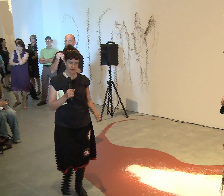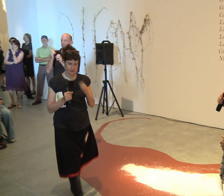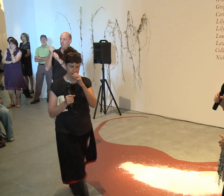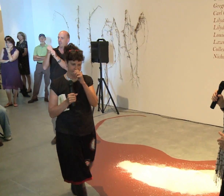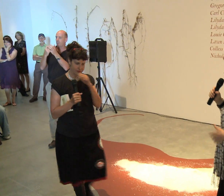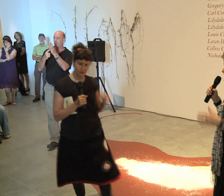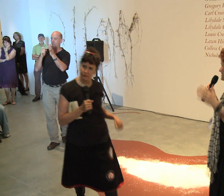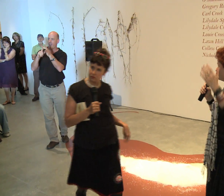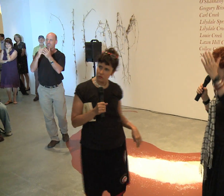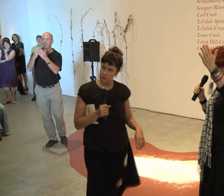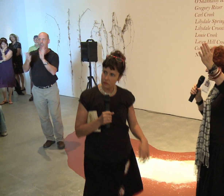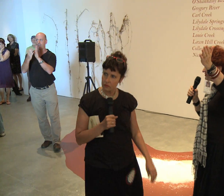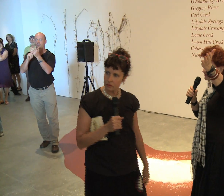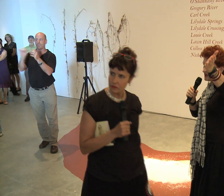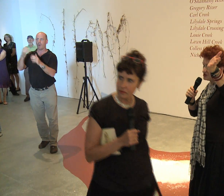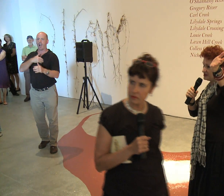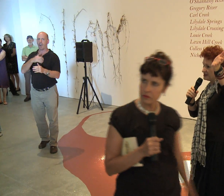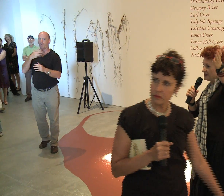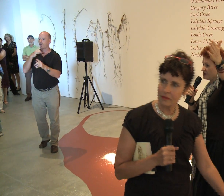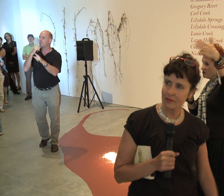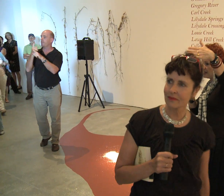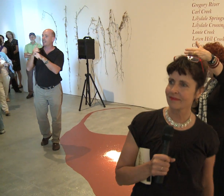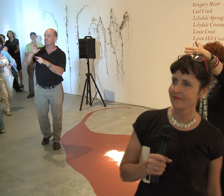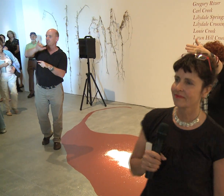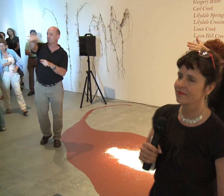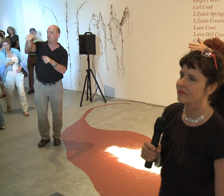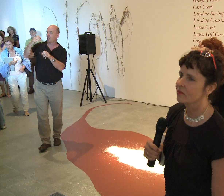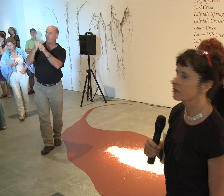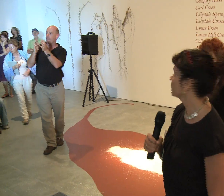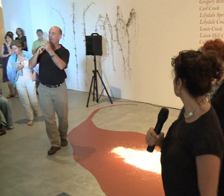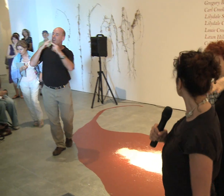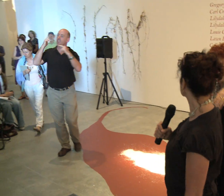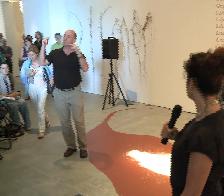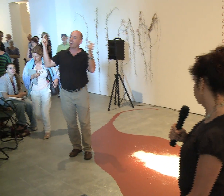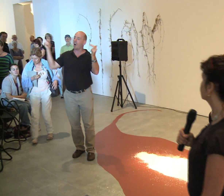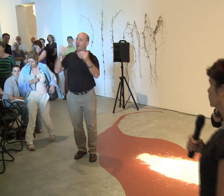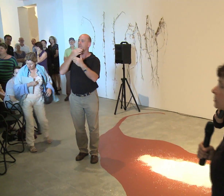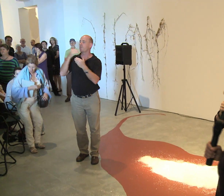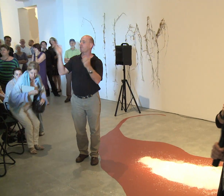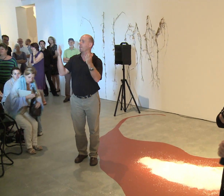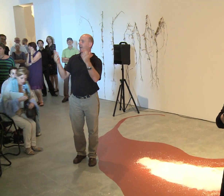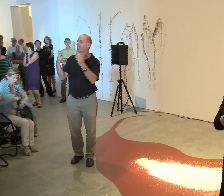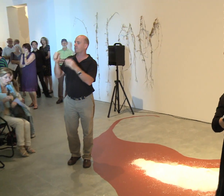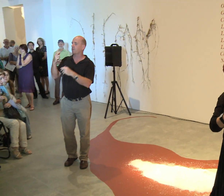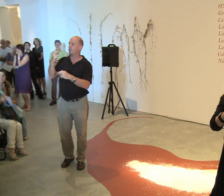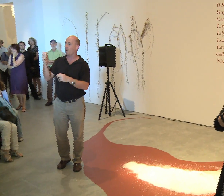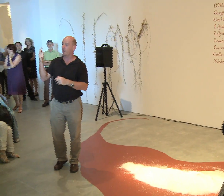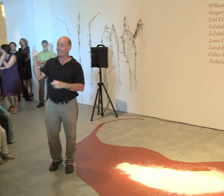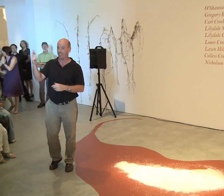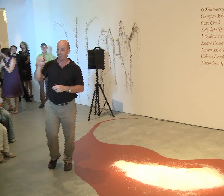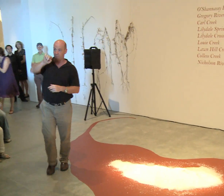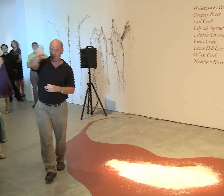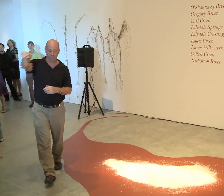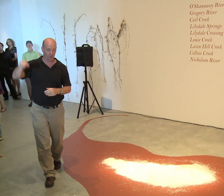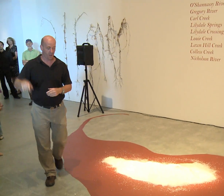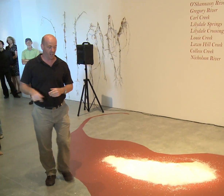dear to your heart. So I just want to mention that Grandmother's Song, a beautiful painting from 2007, is round